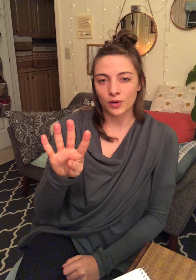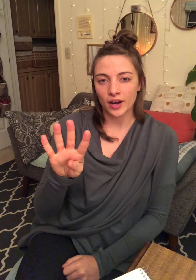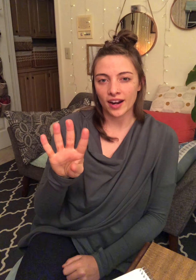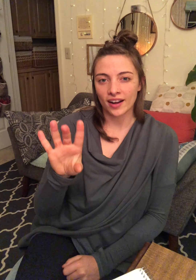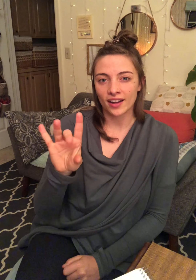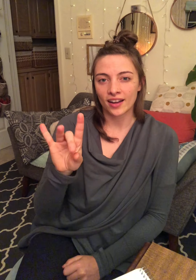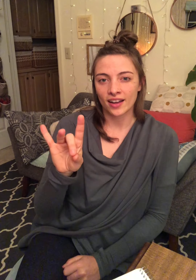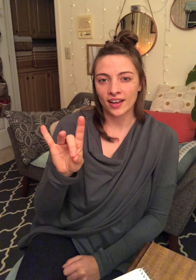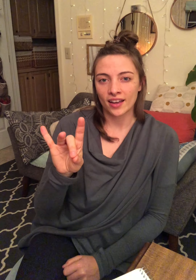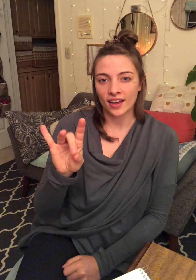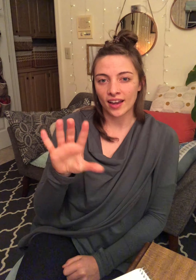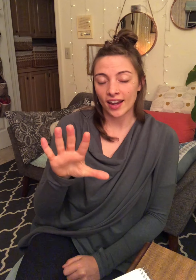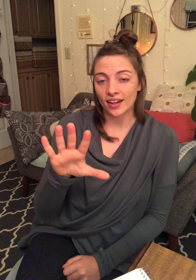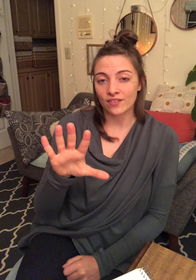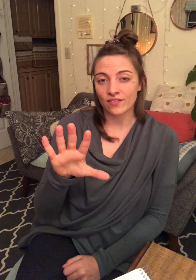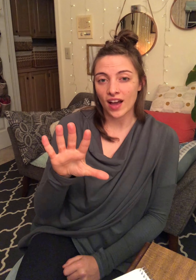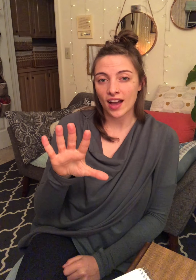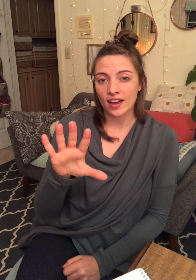84, 85,